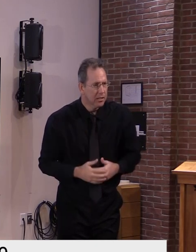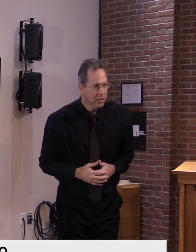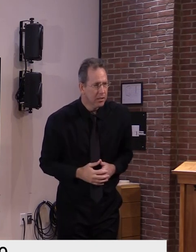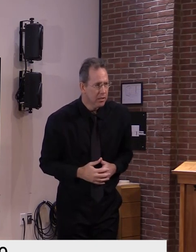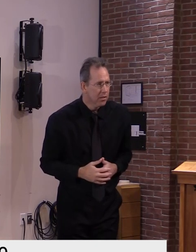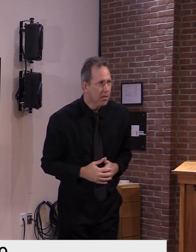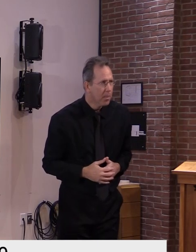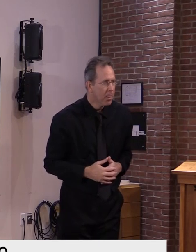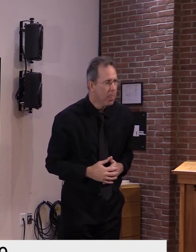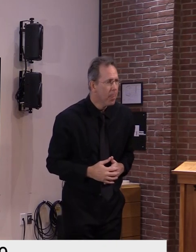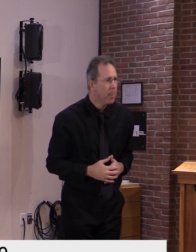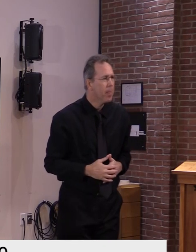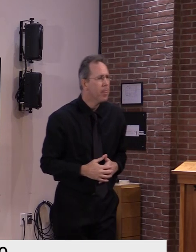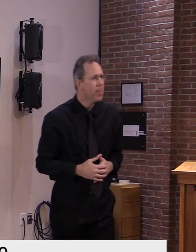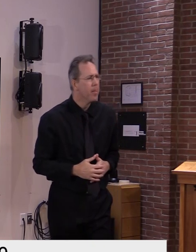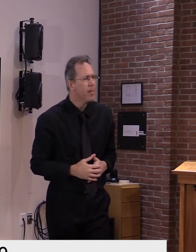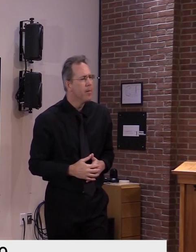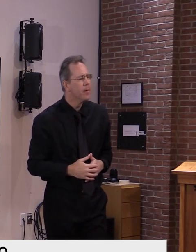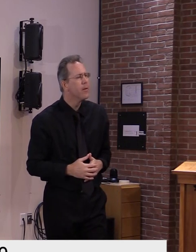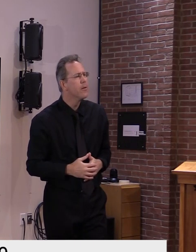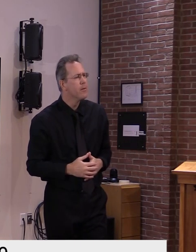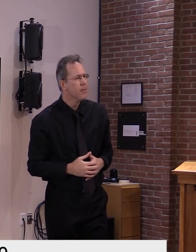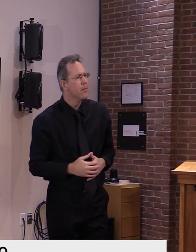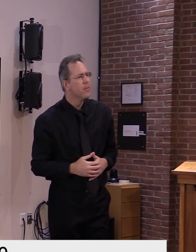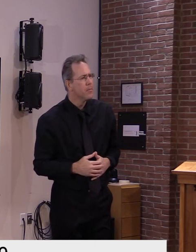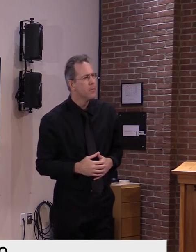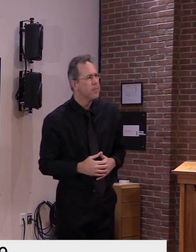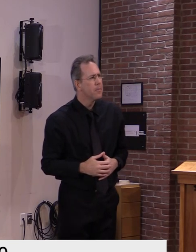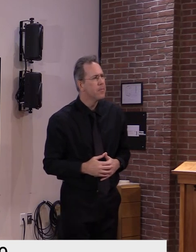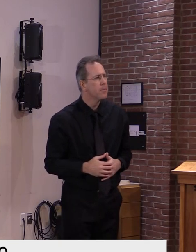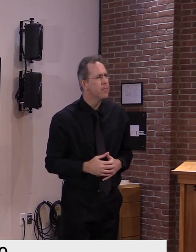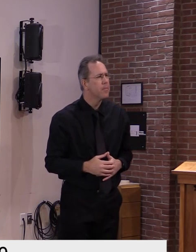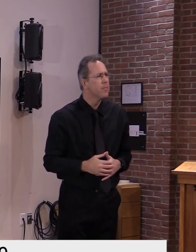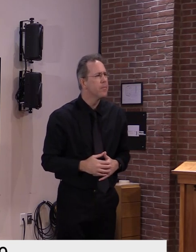On Friday, I asked Secretary Smith